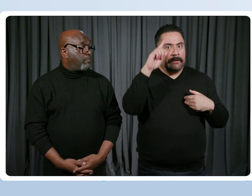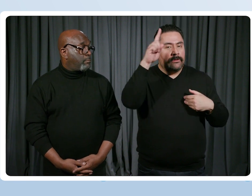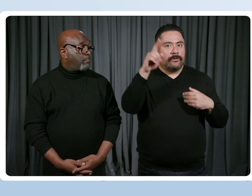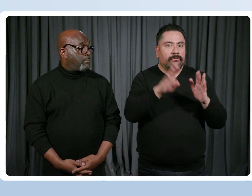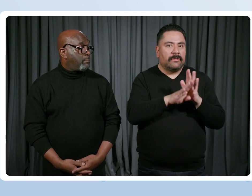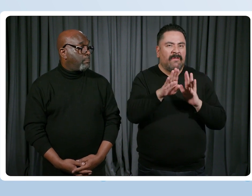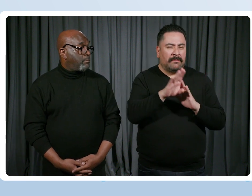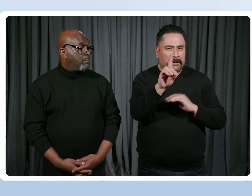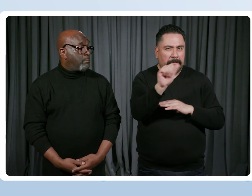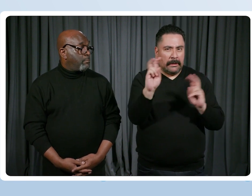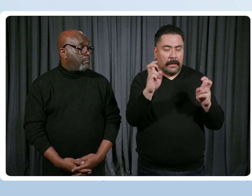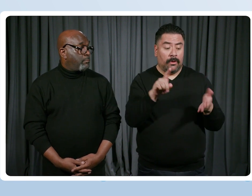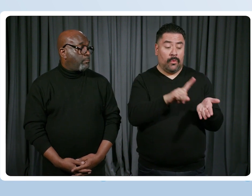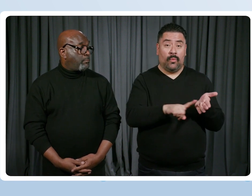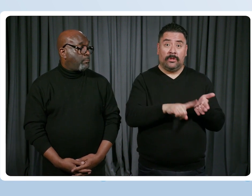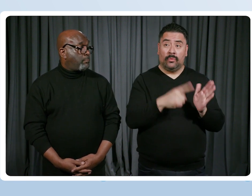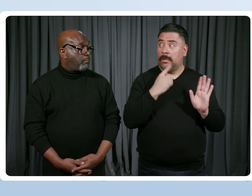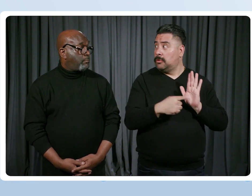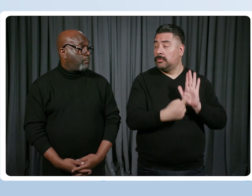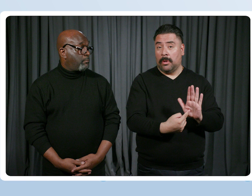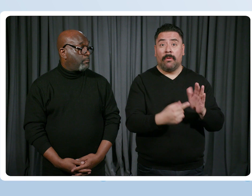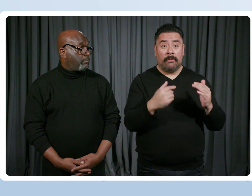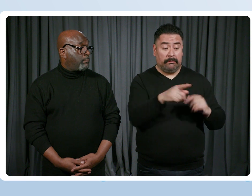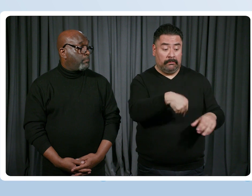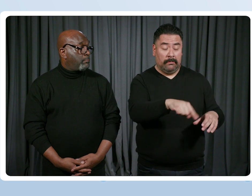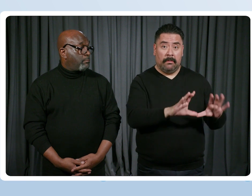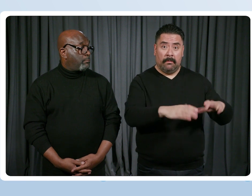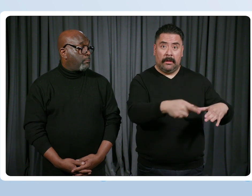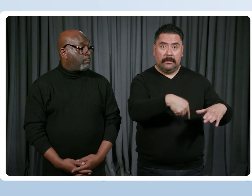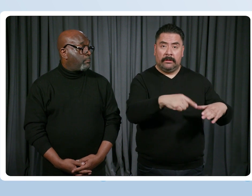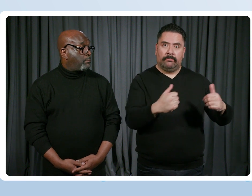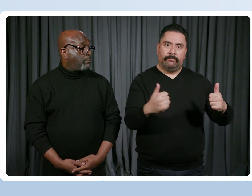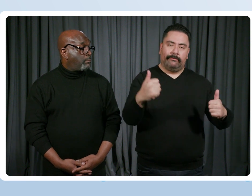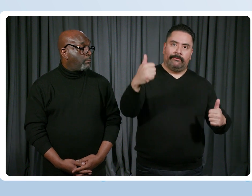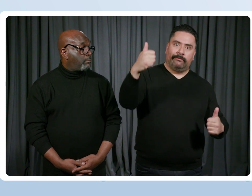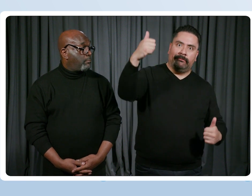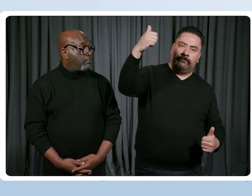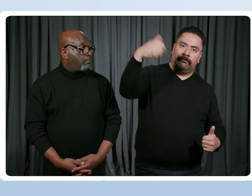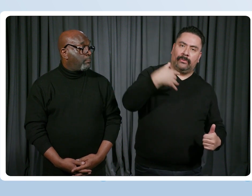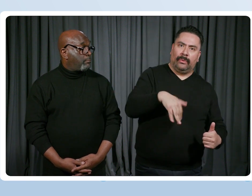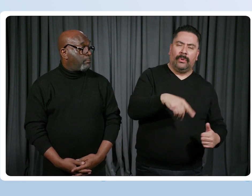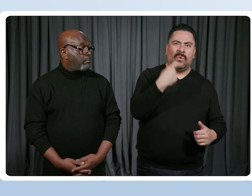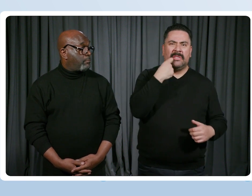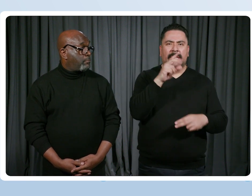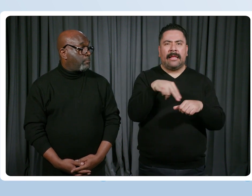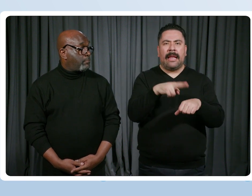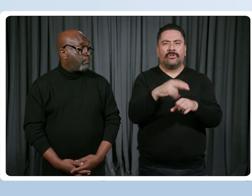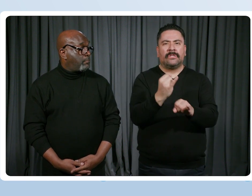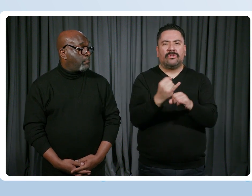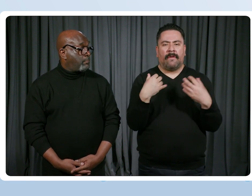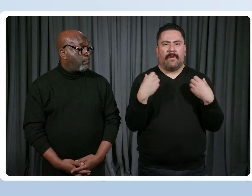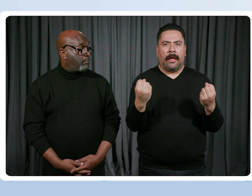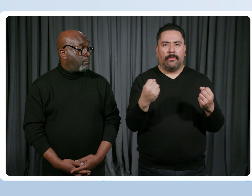disabilities. And the research really shows that they are a population that is a health disparity population. So just recently, the National Institute of